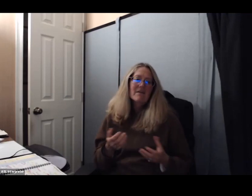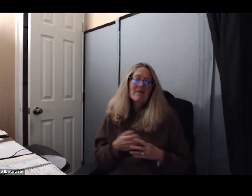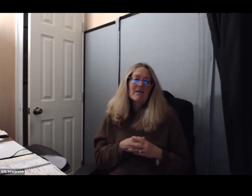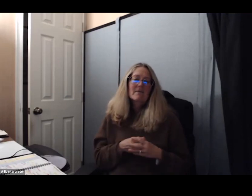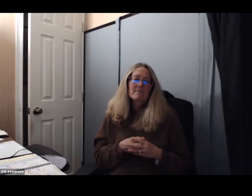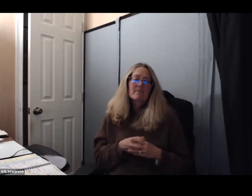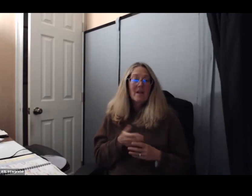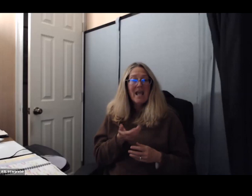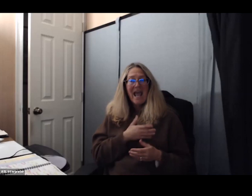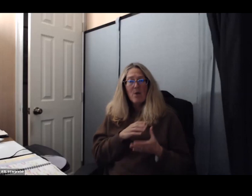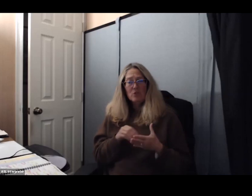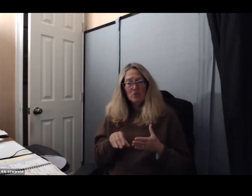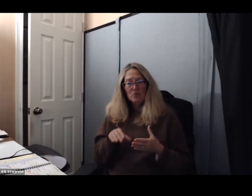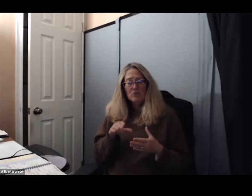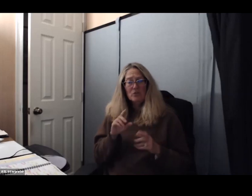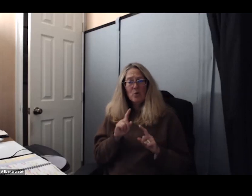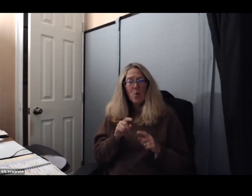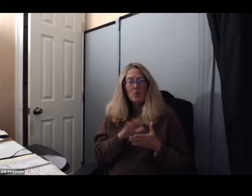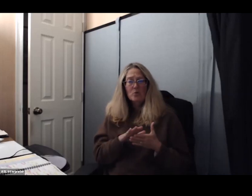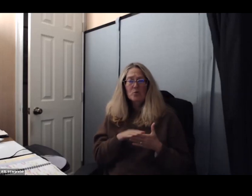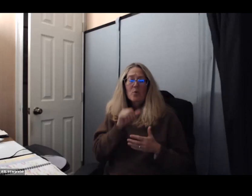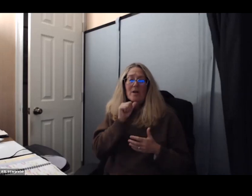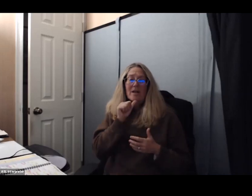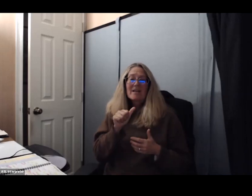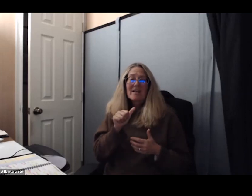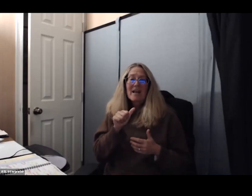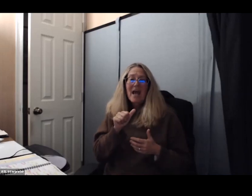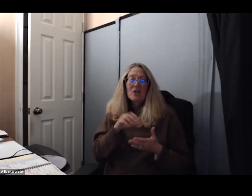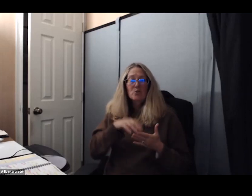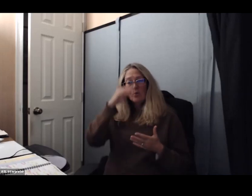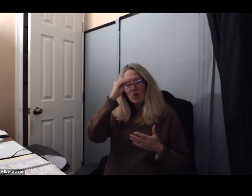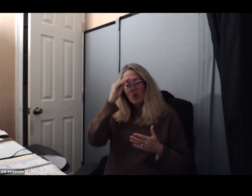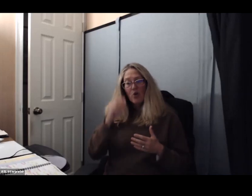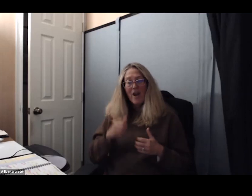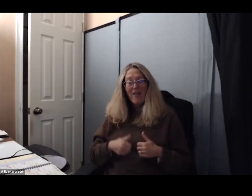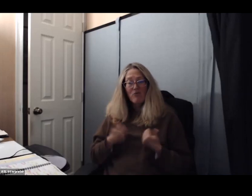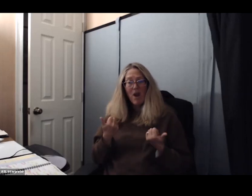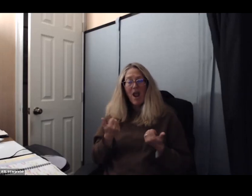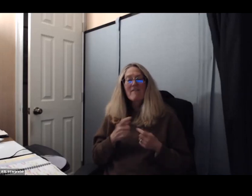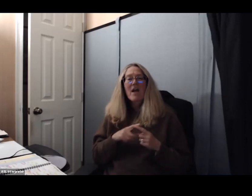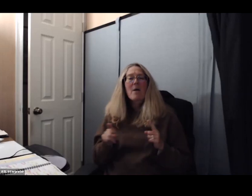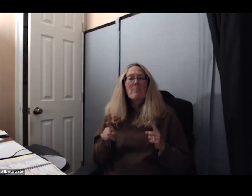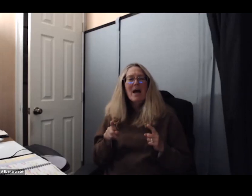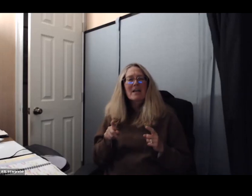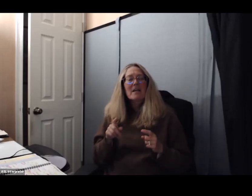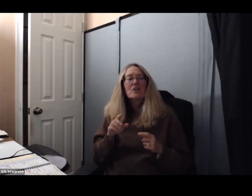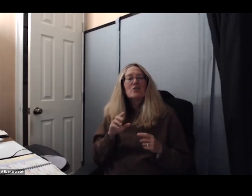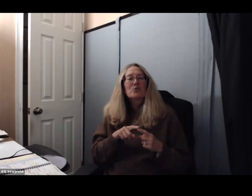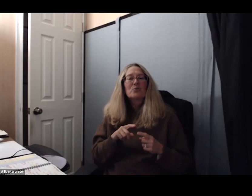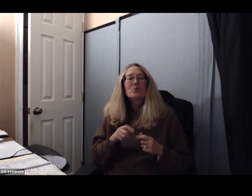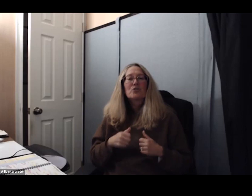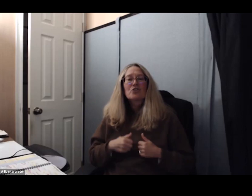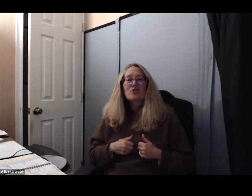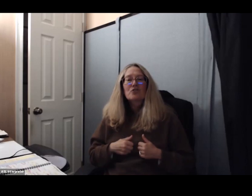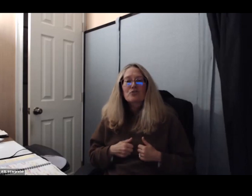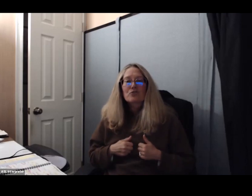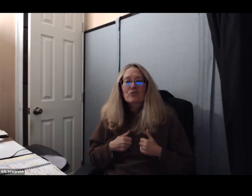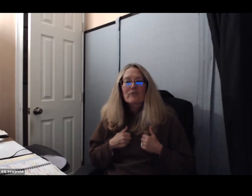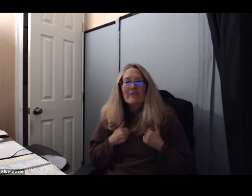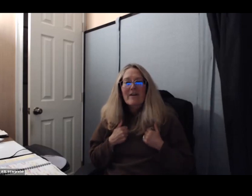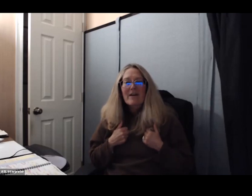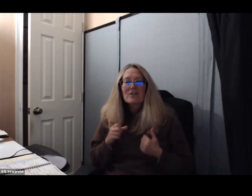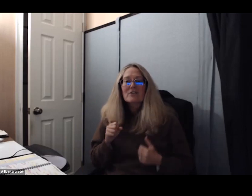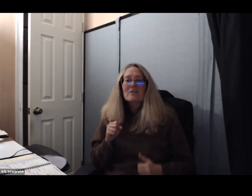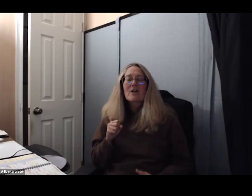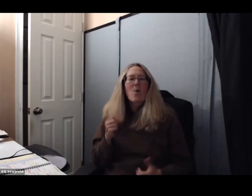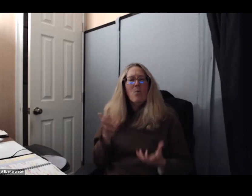Because our students are going to school not to learn and thrive. They're going there to survive. What are you as the